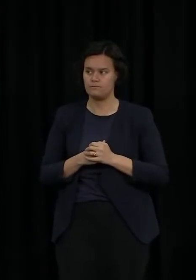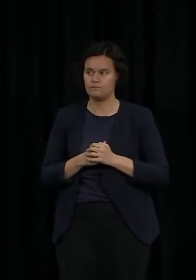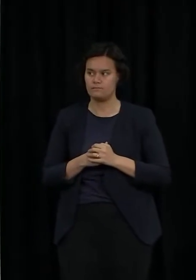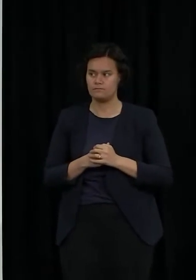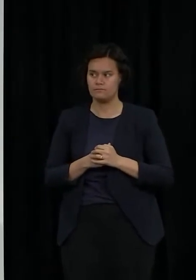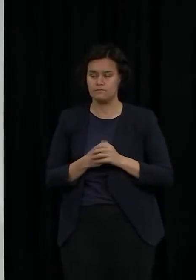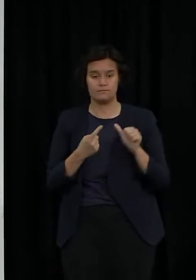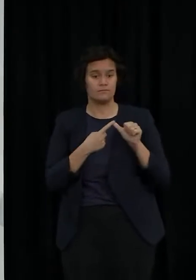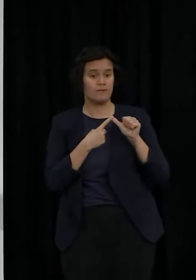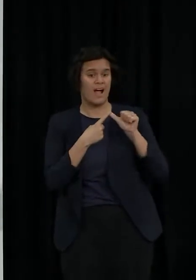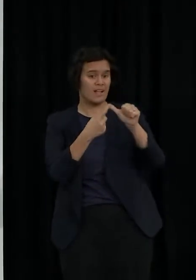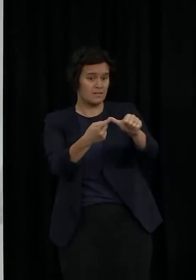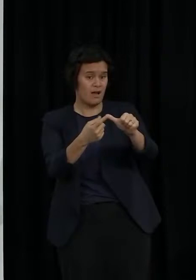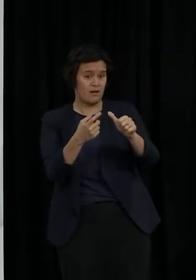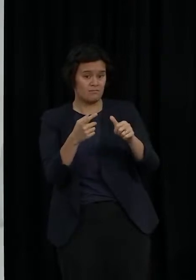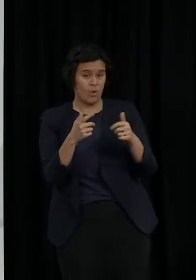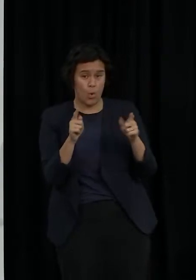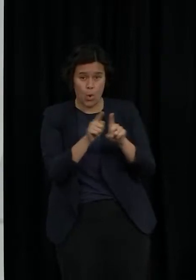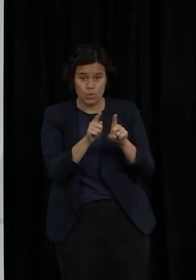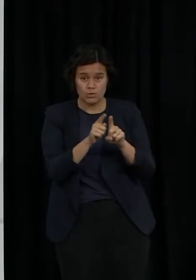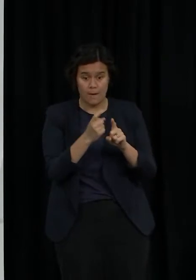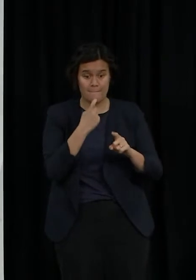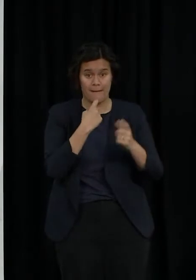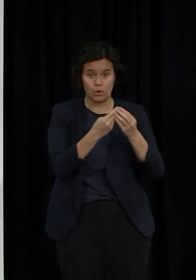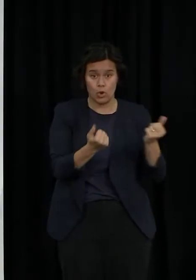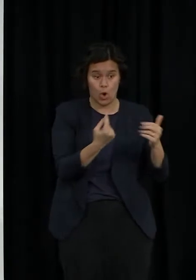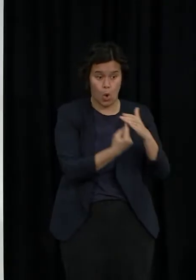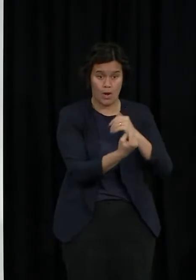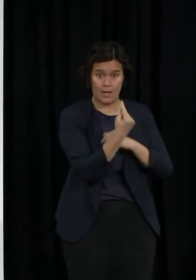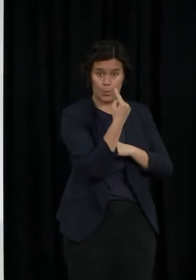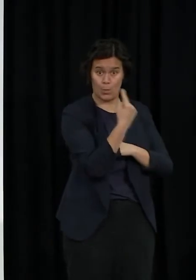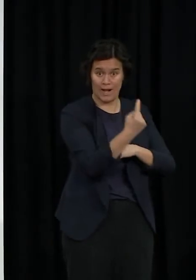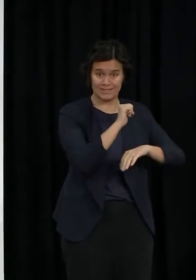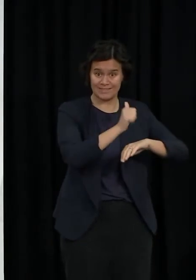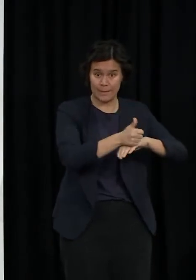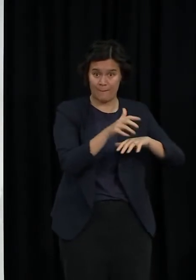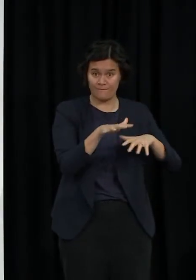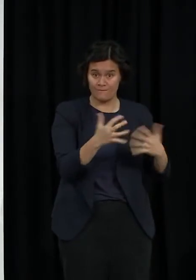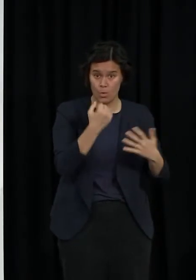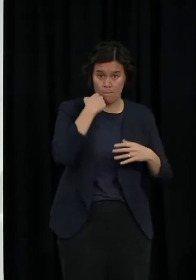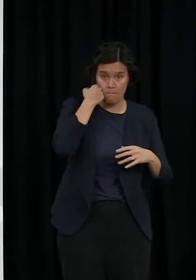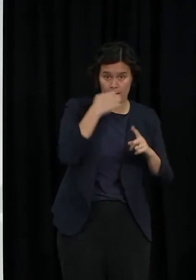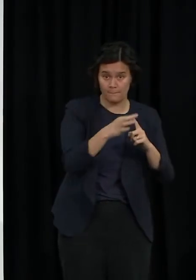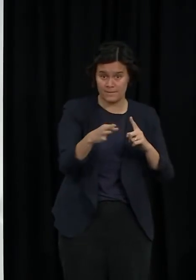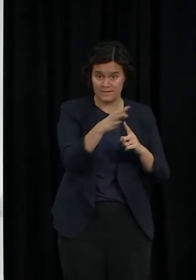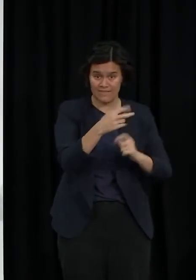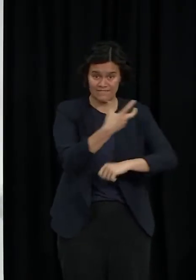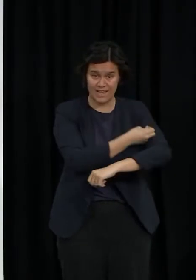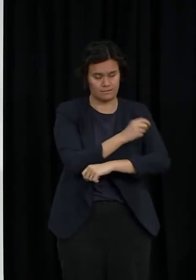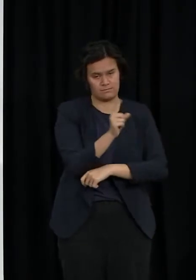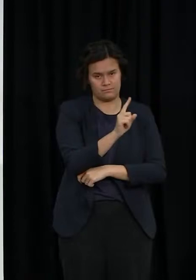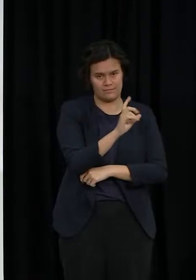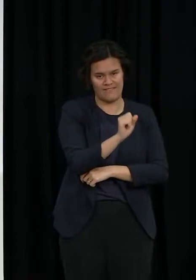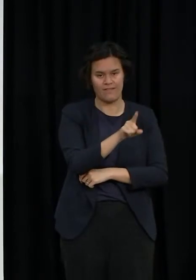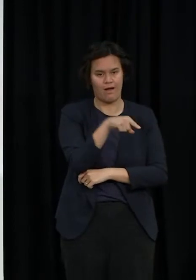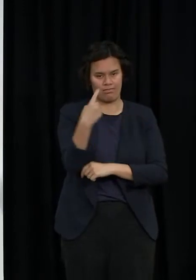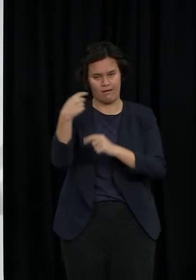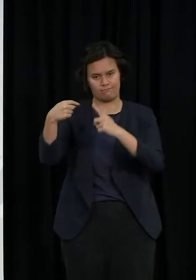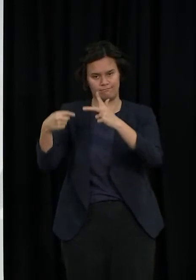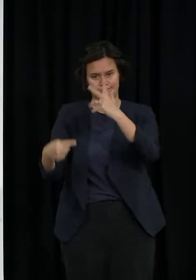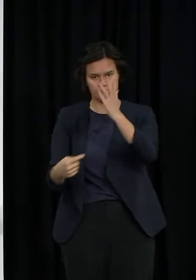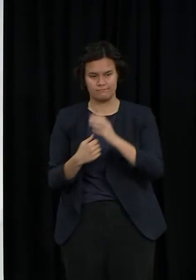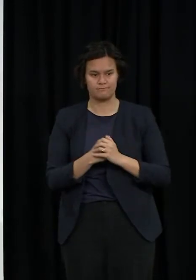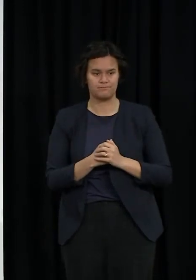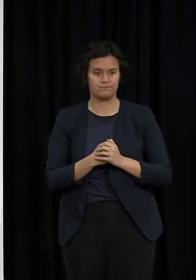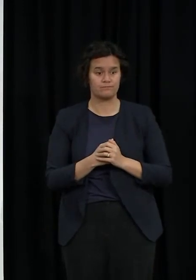to be vaccinated, and I think this is just an example of working a specific program through with GPs to add to that. Derek, I just wanted to follow on from